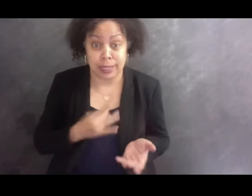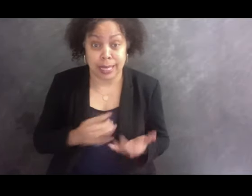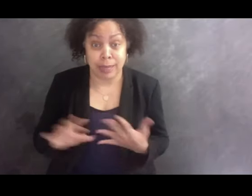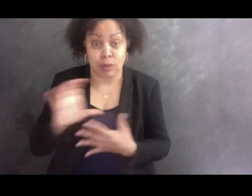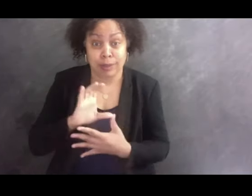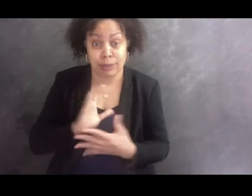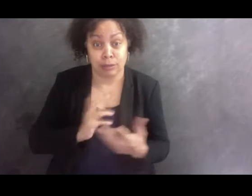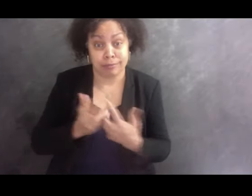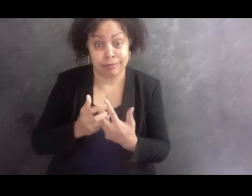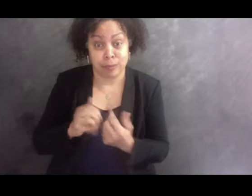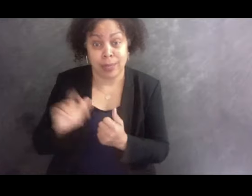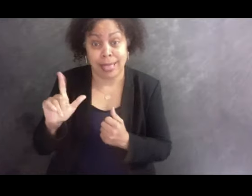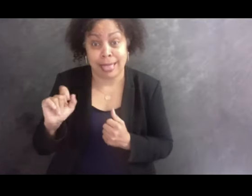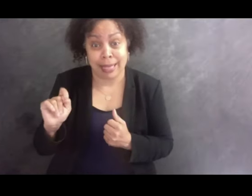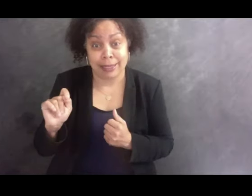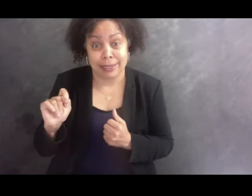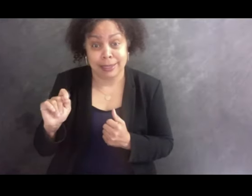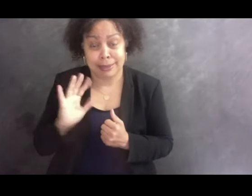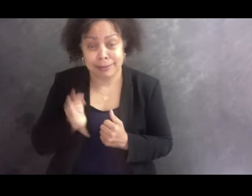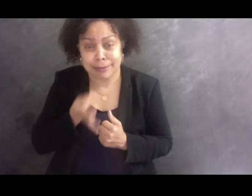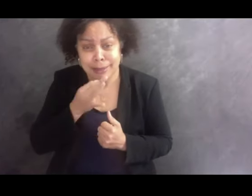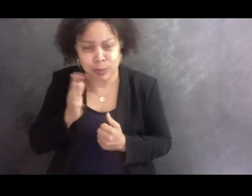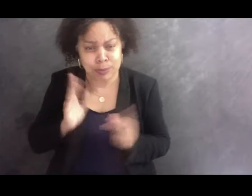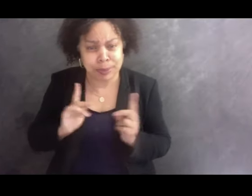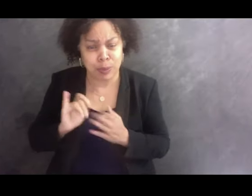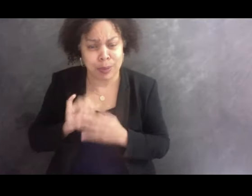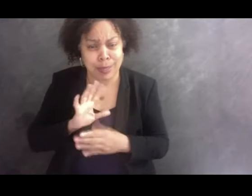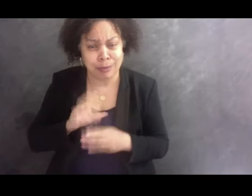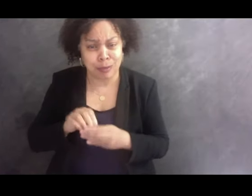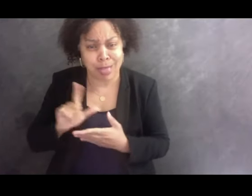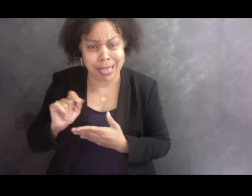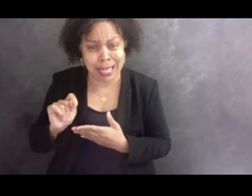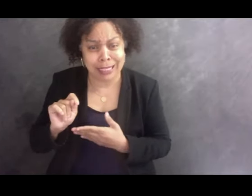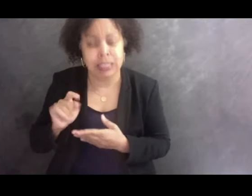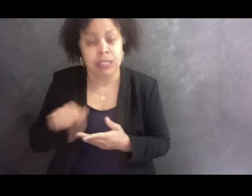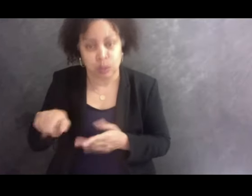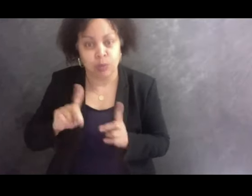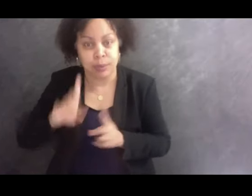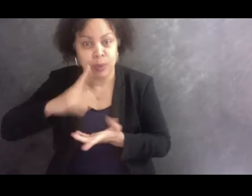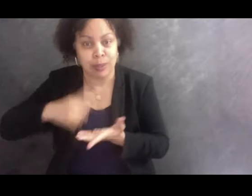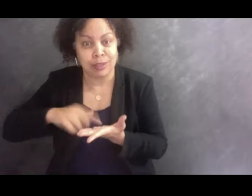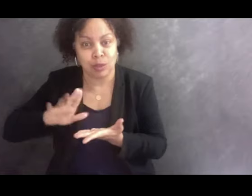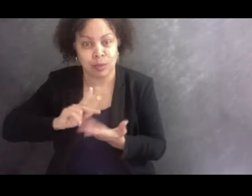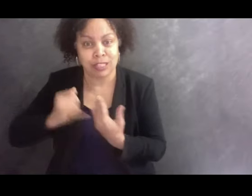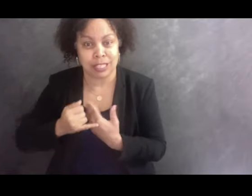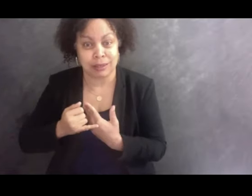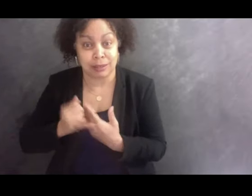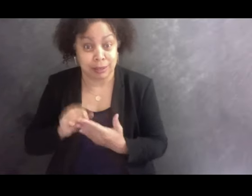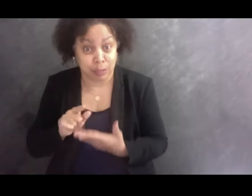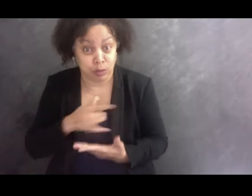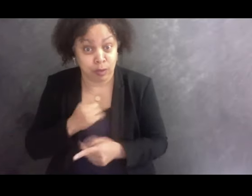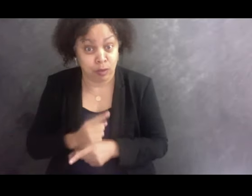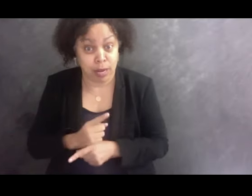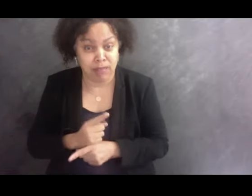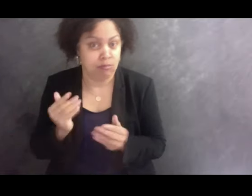literature and people who are experts in literature to be the people in the room discussing your project, that is the right category for